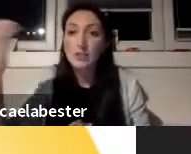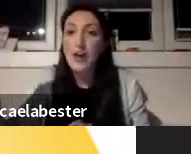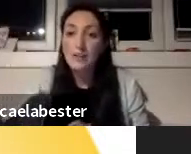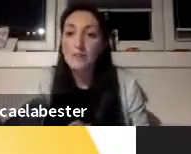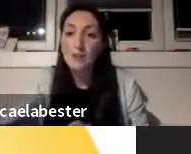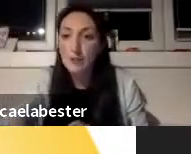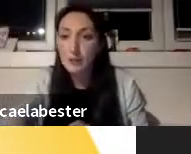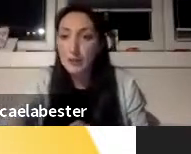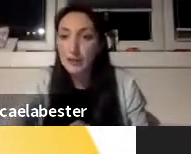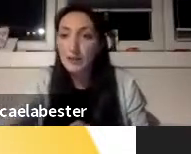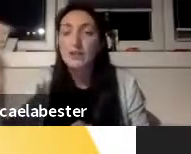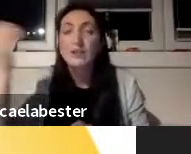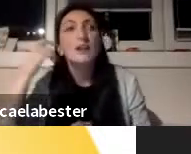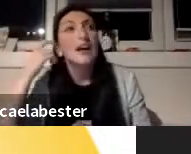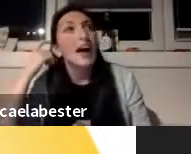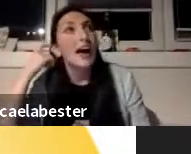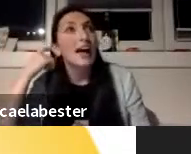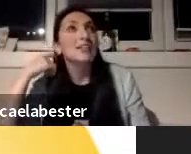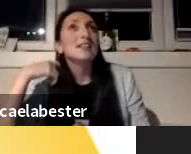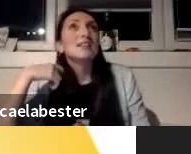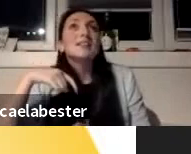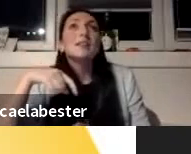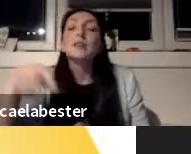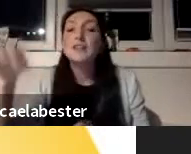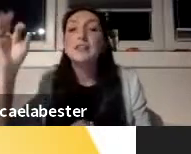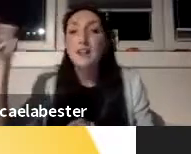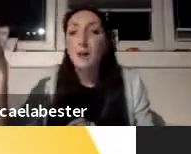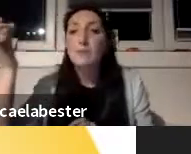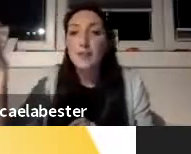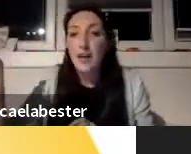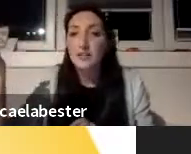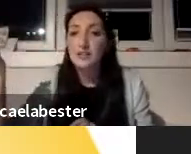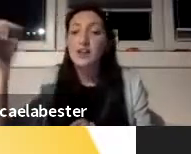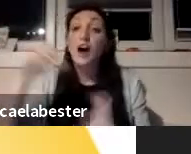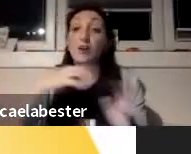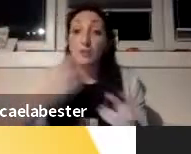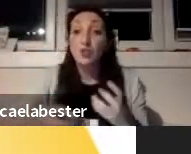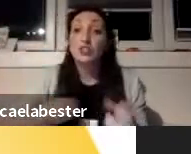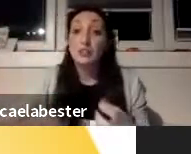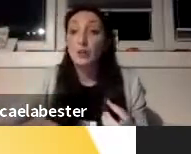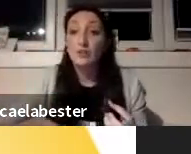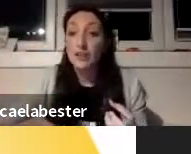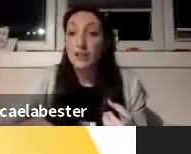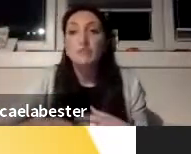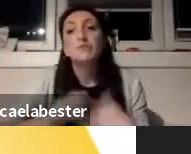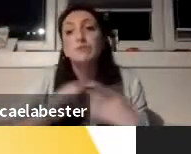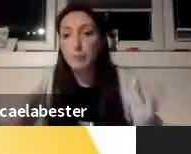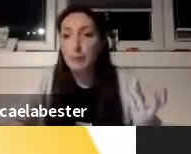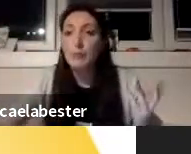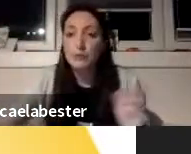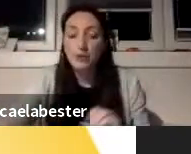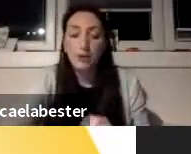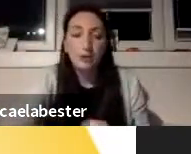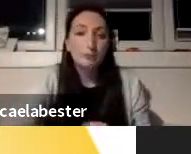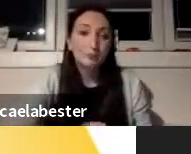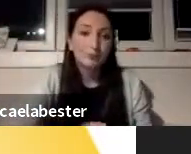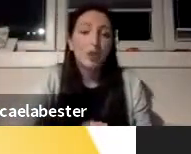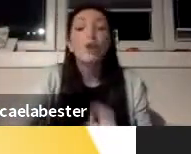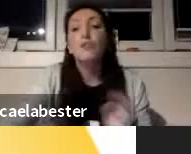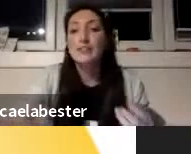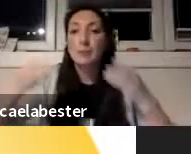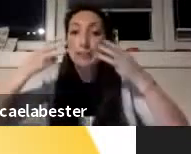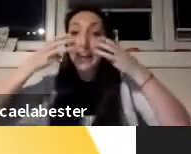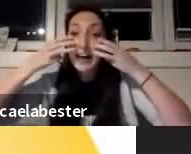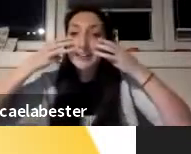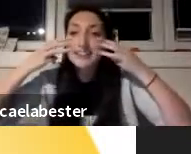meaning. We do have onomatopoeia. And similarly, some signs are visually motivated, but most are not.